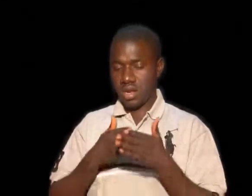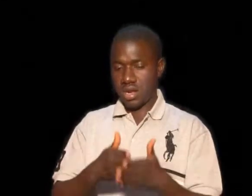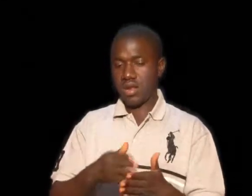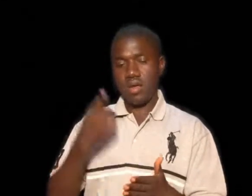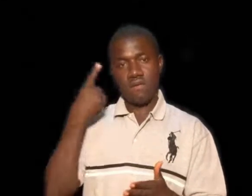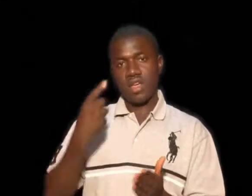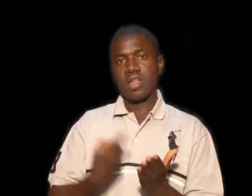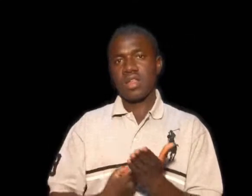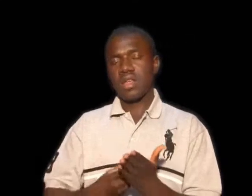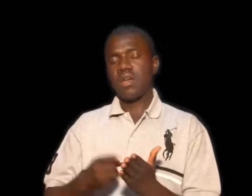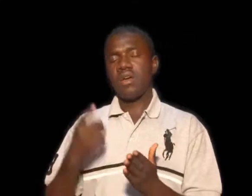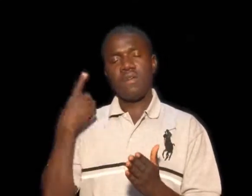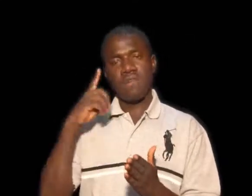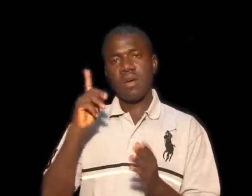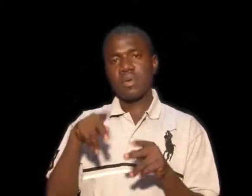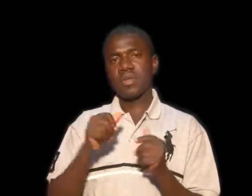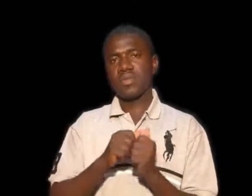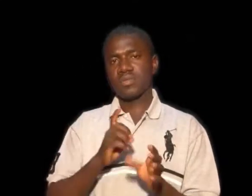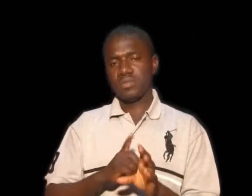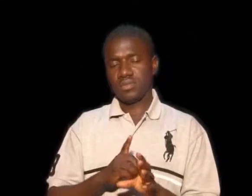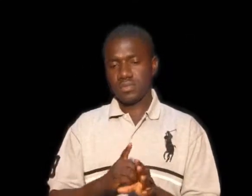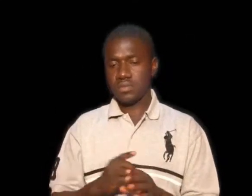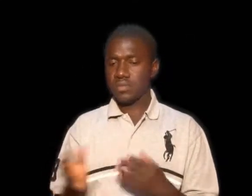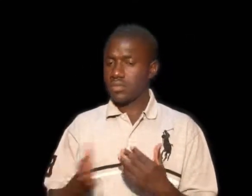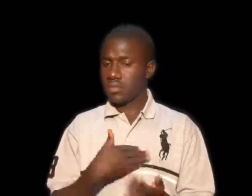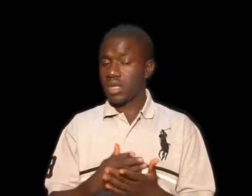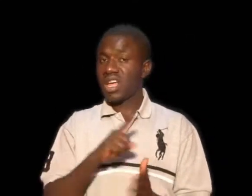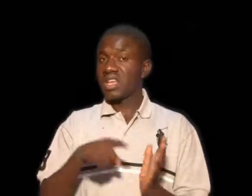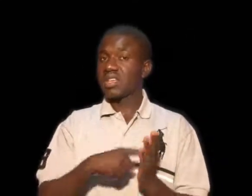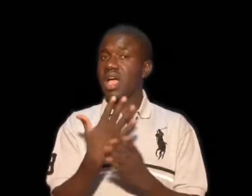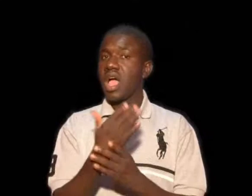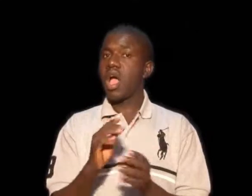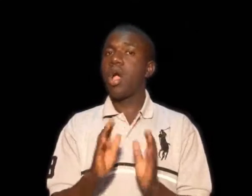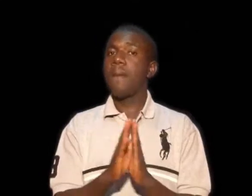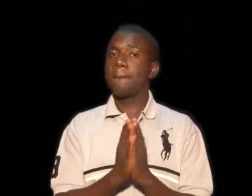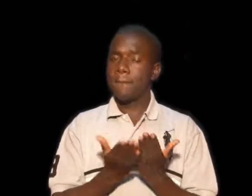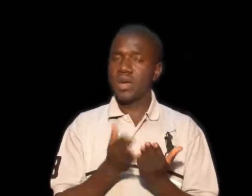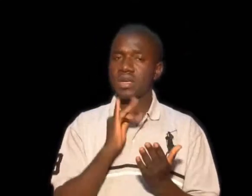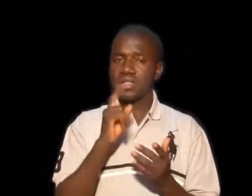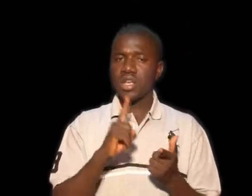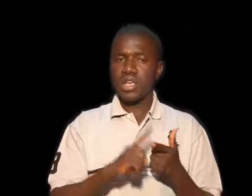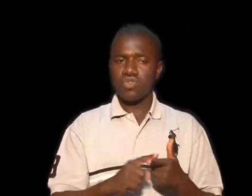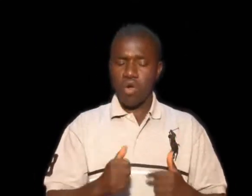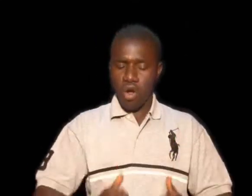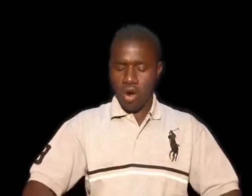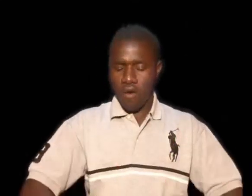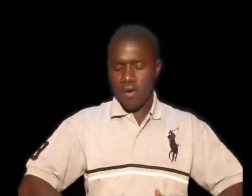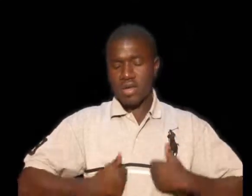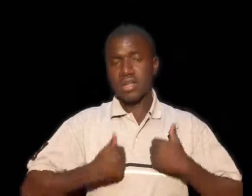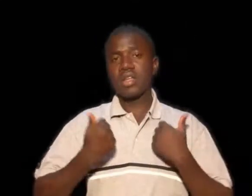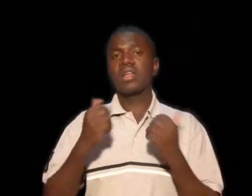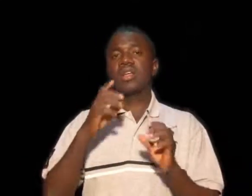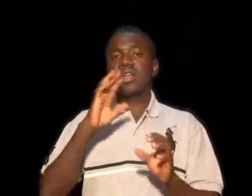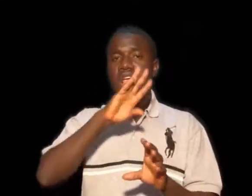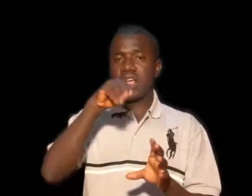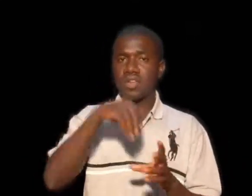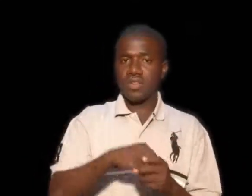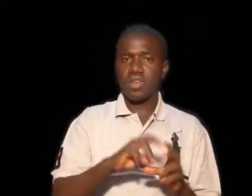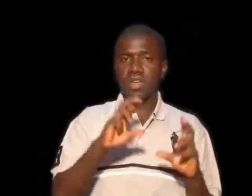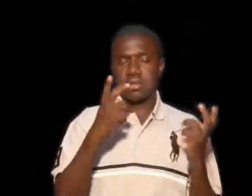Guidance for interacting with persons with disabilities. Although this handbook is primarily intended to address inclusivity